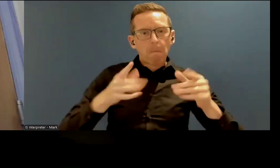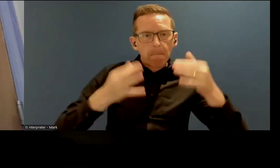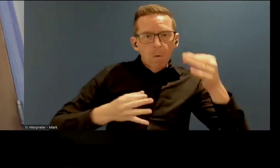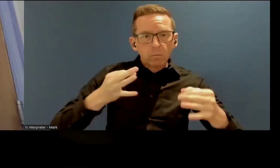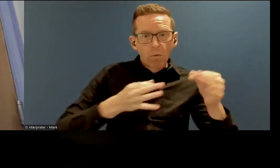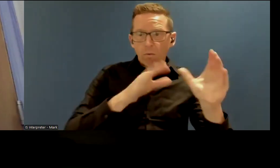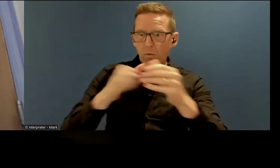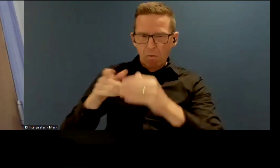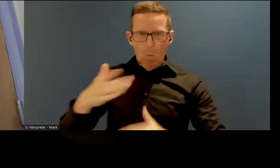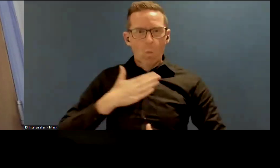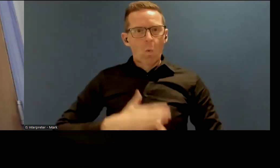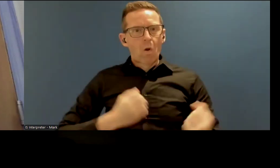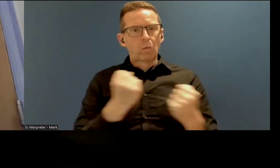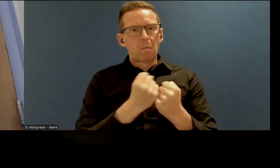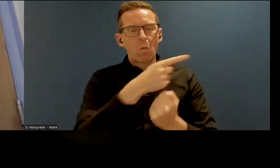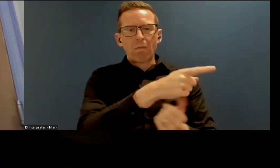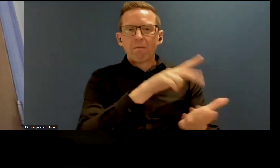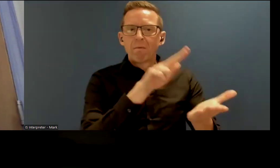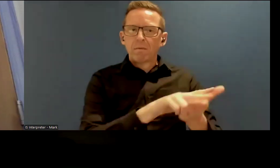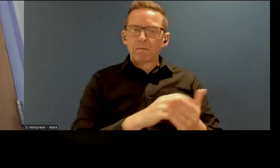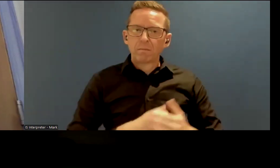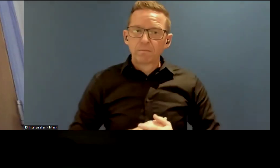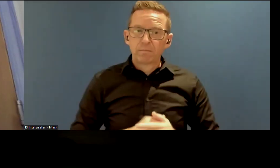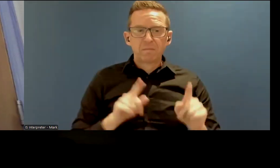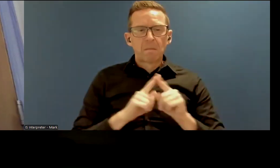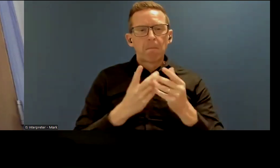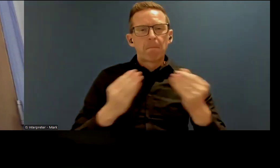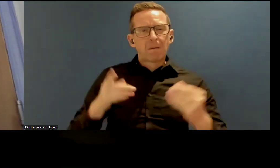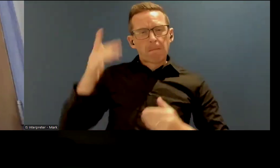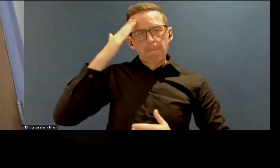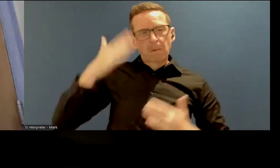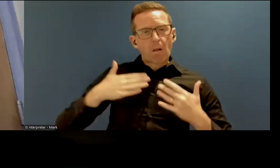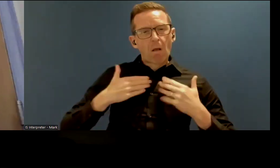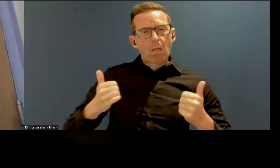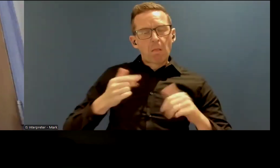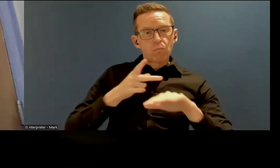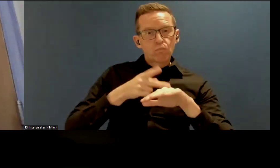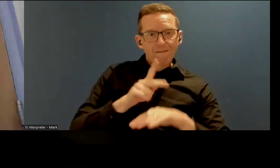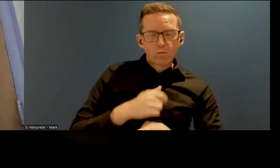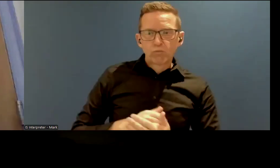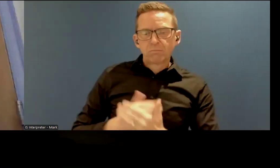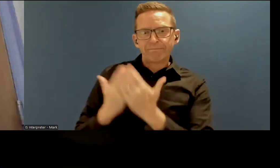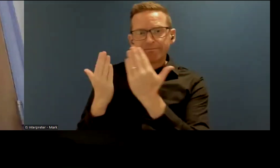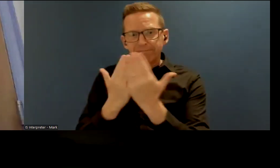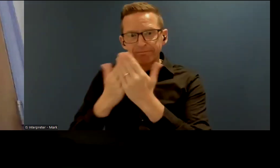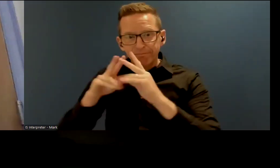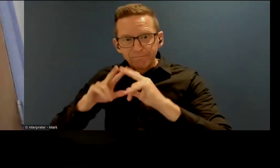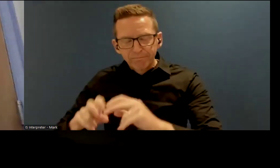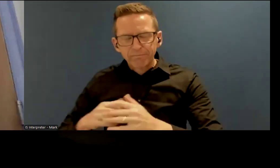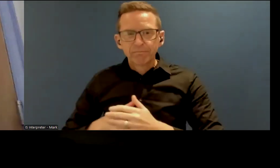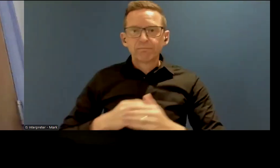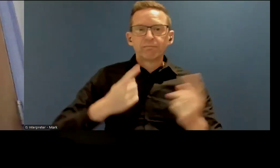The bill is also backed by the majority of mental health professionals, academics, trade unions, the